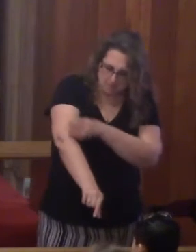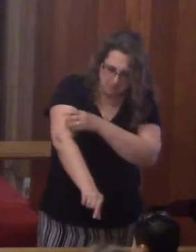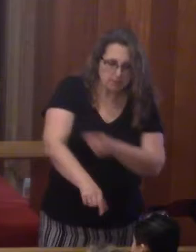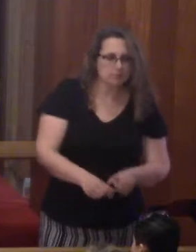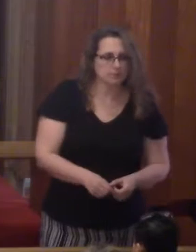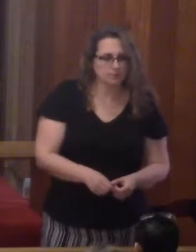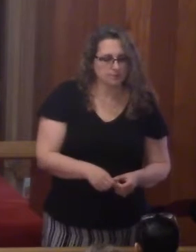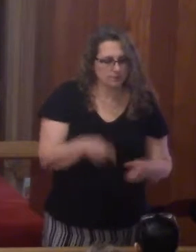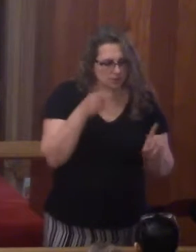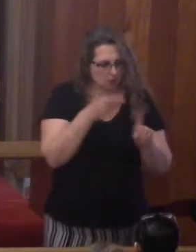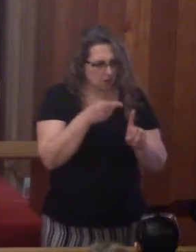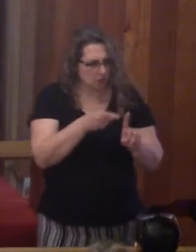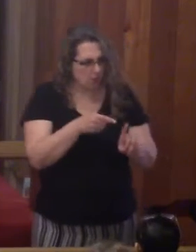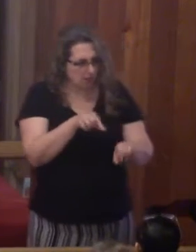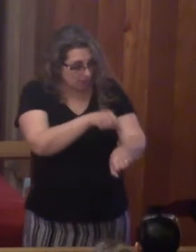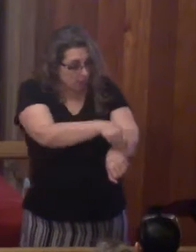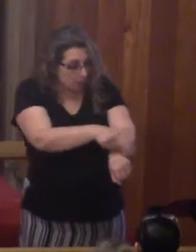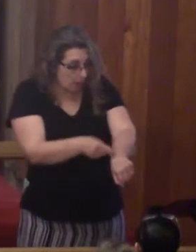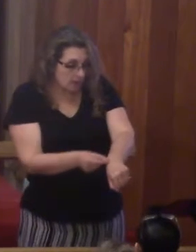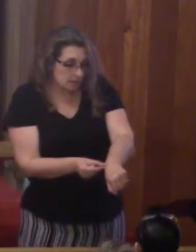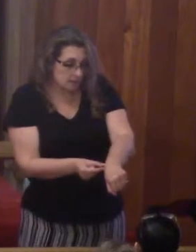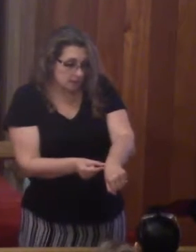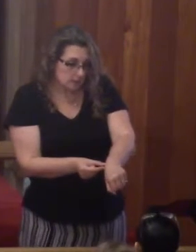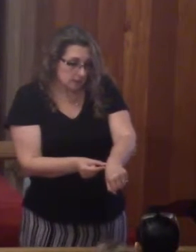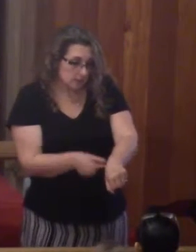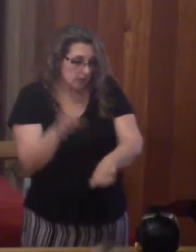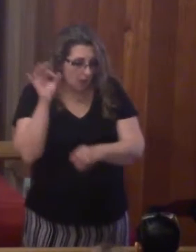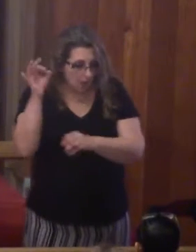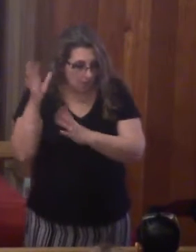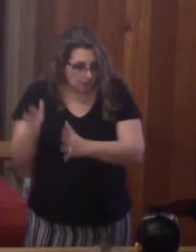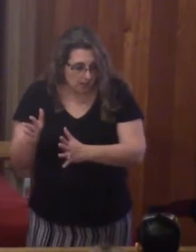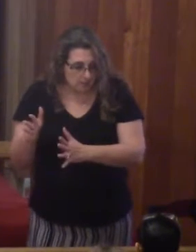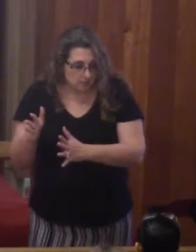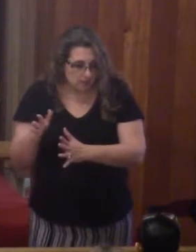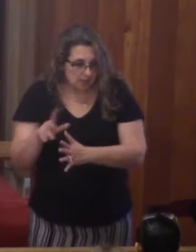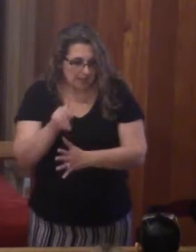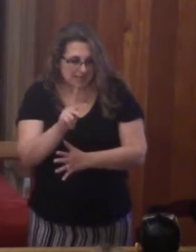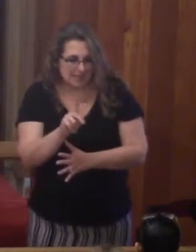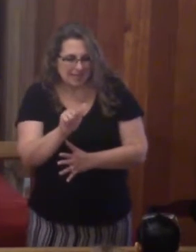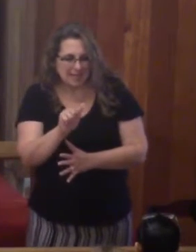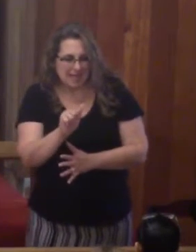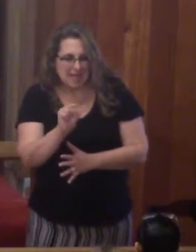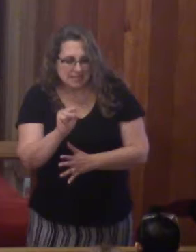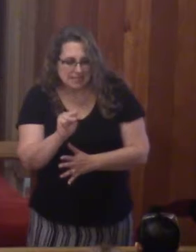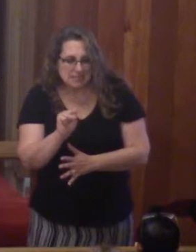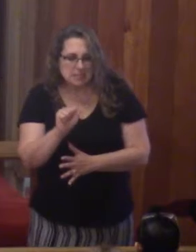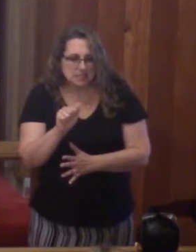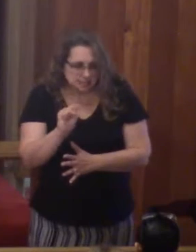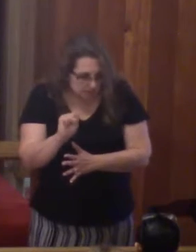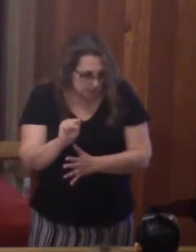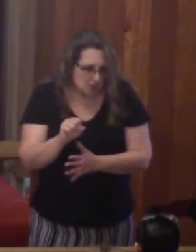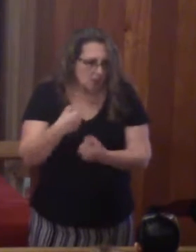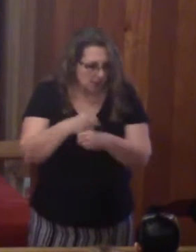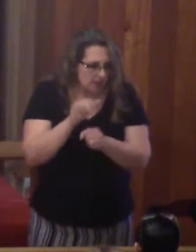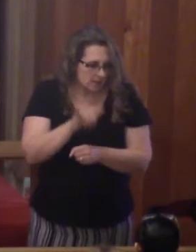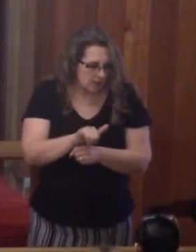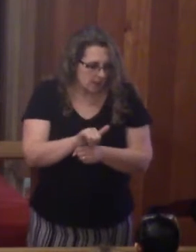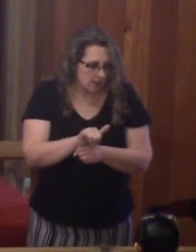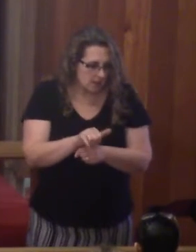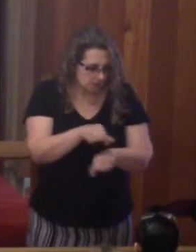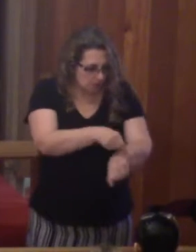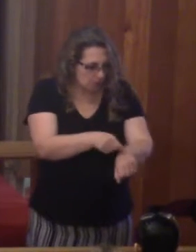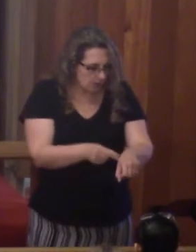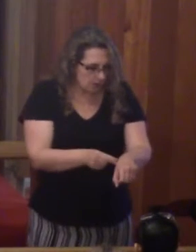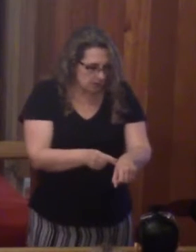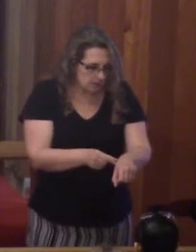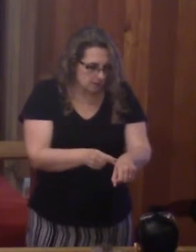I mean, the point of the bracelet, there was a pastor in Topeka, Kansas who created it. And he said he created this